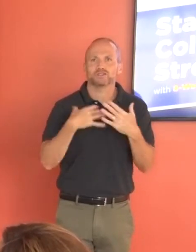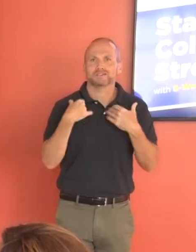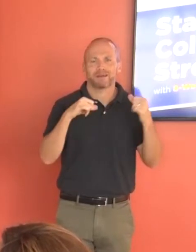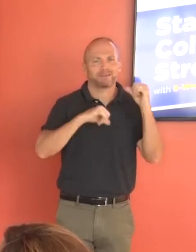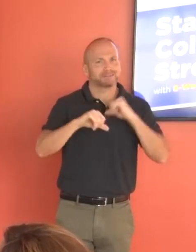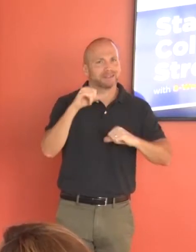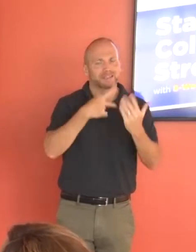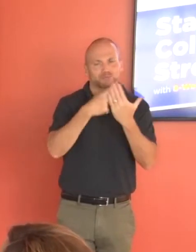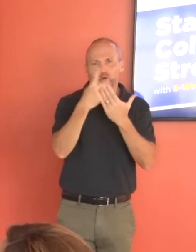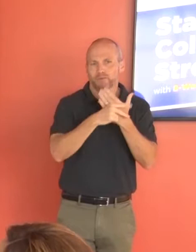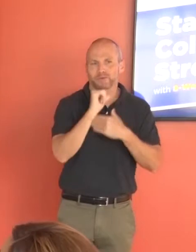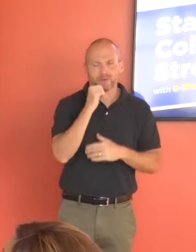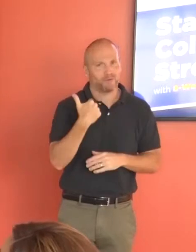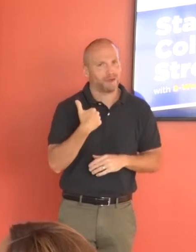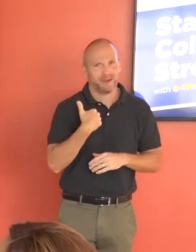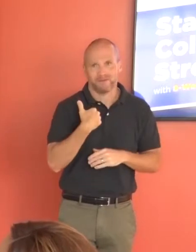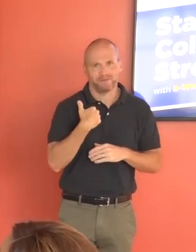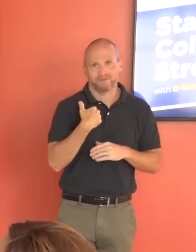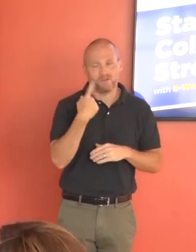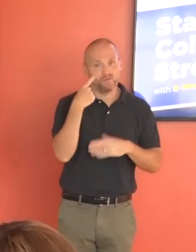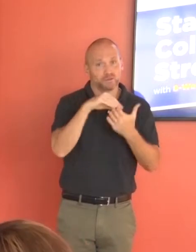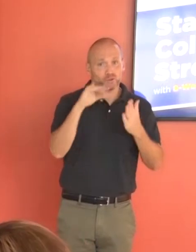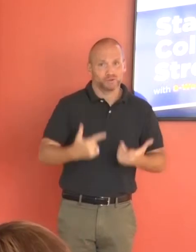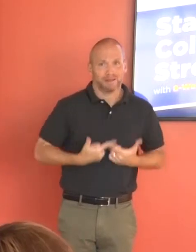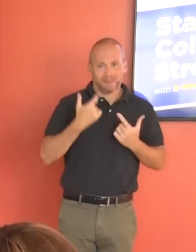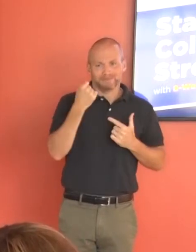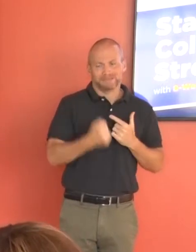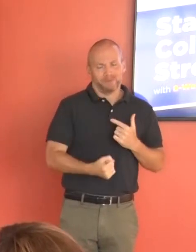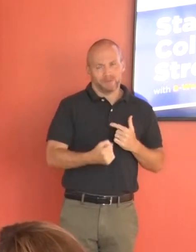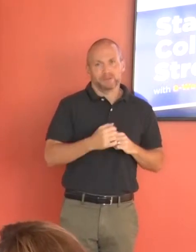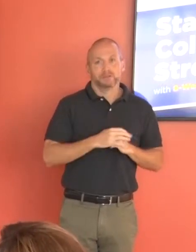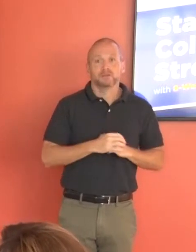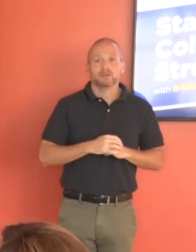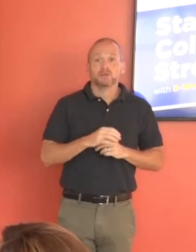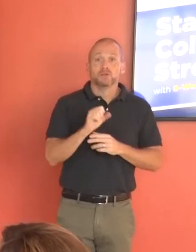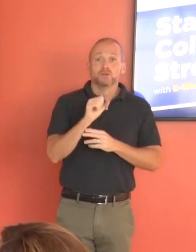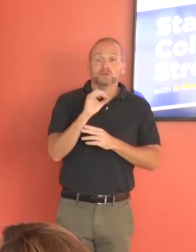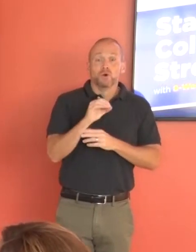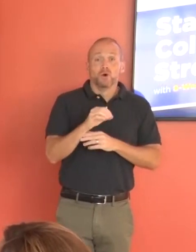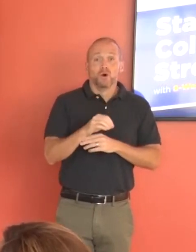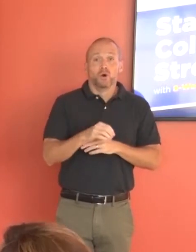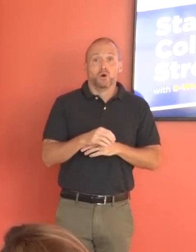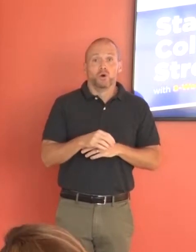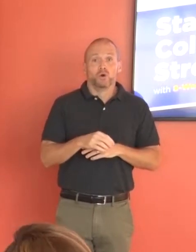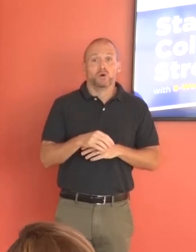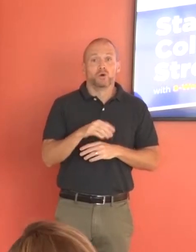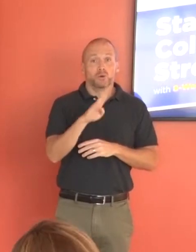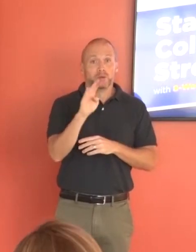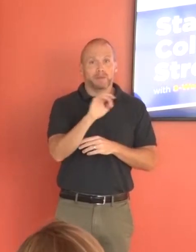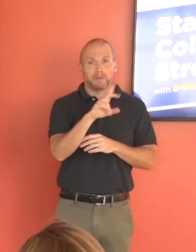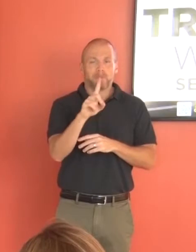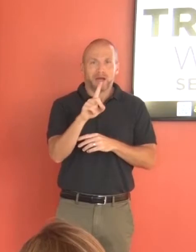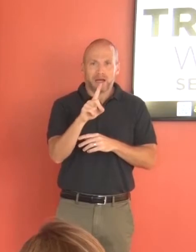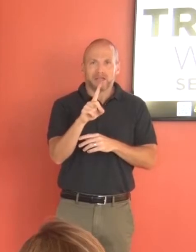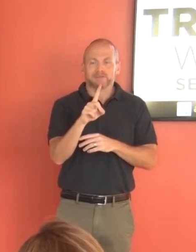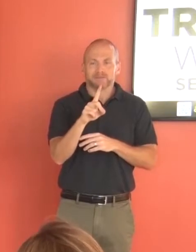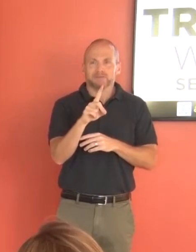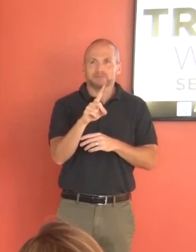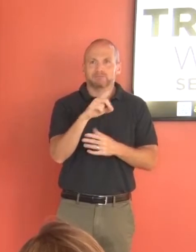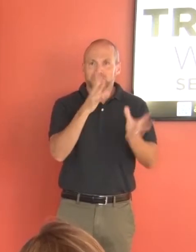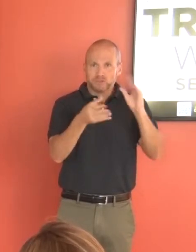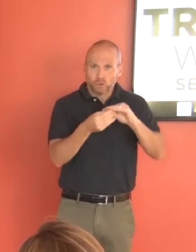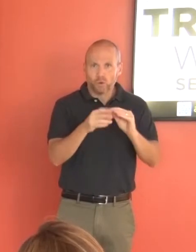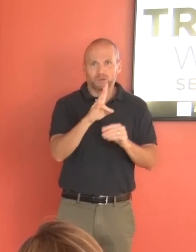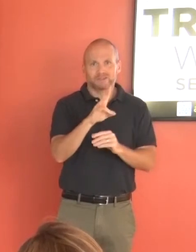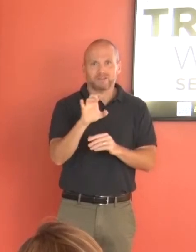sciences programs to offer them. And so in this bond, the $770 million,